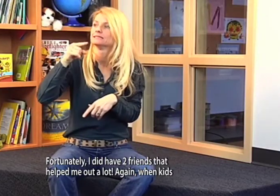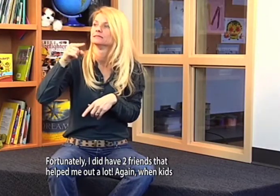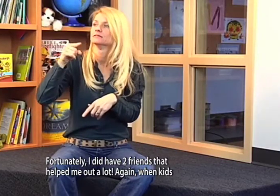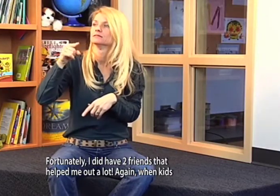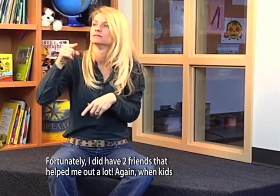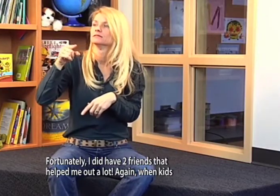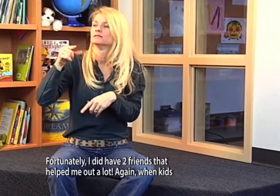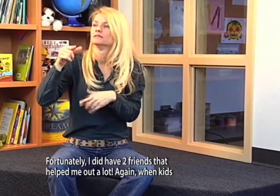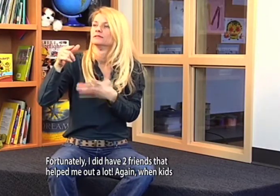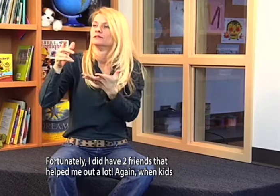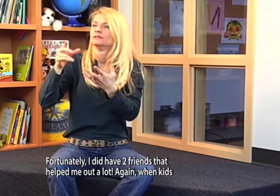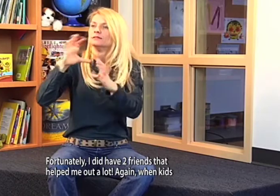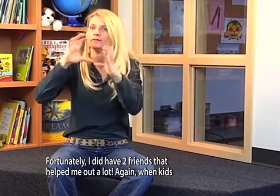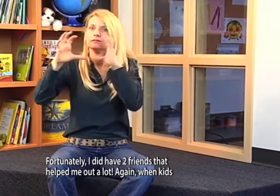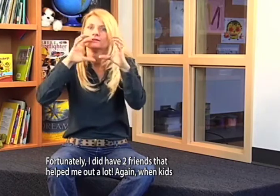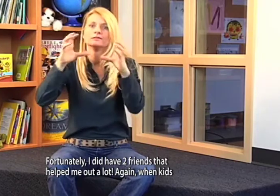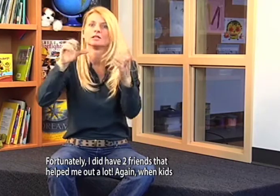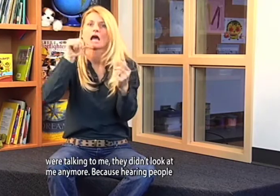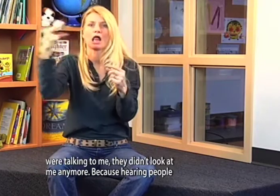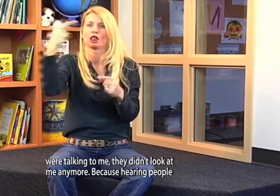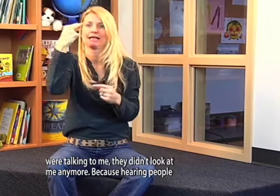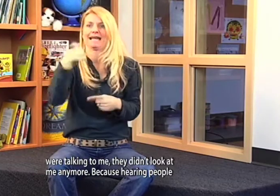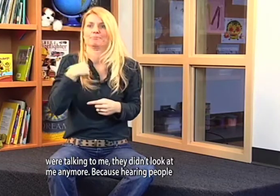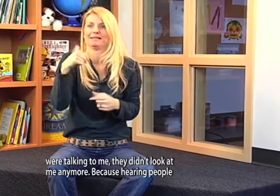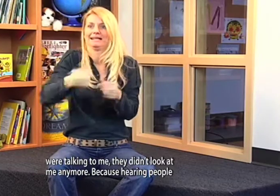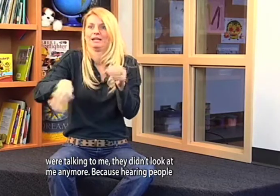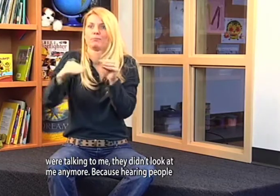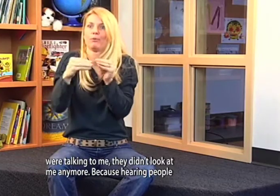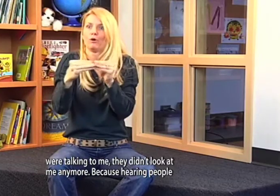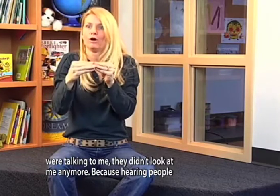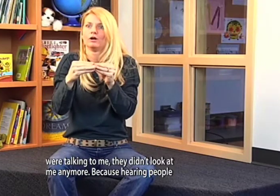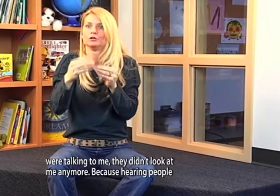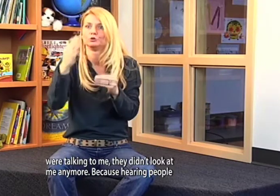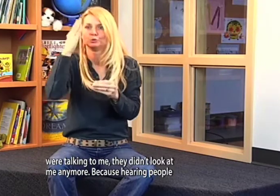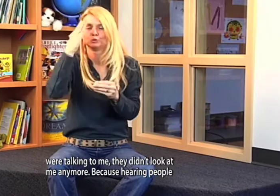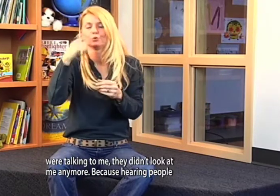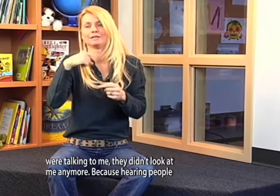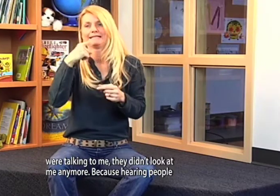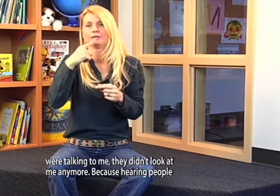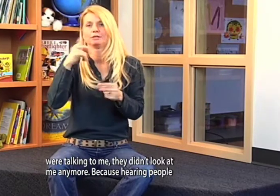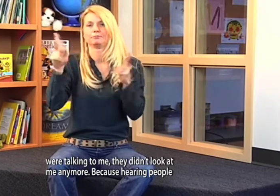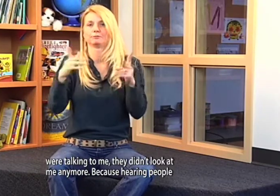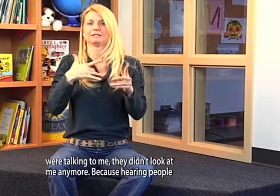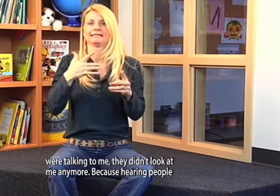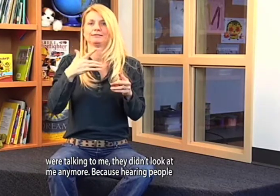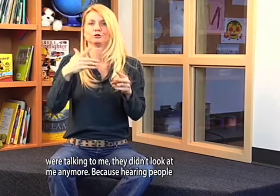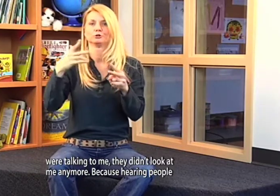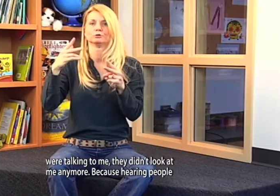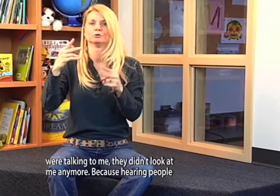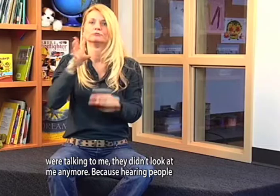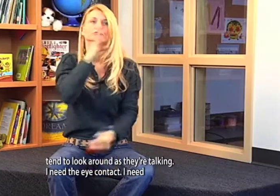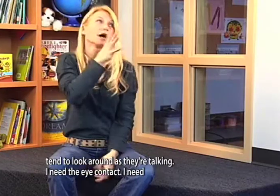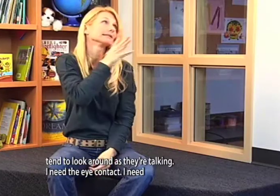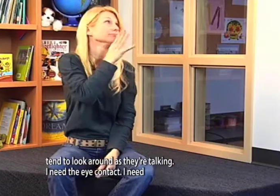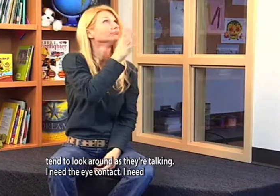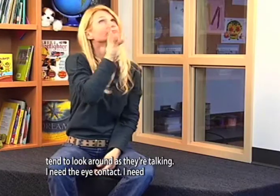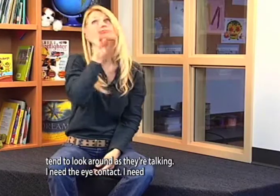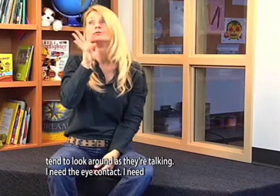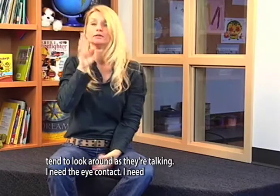Again, when kids were talking to me, they didn't look at me anymore. Because hearing people tend to look around as they're